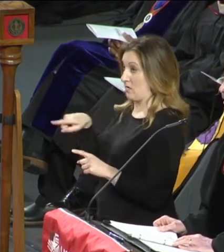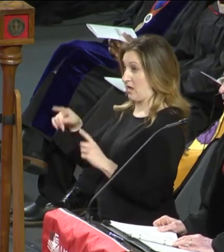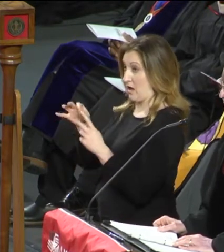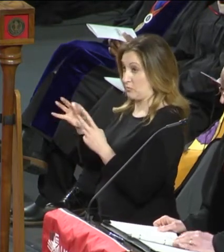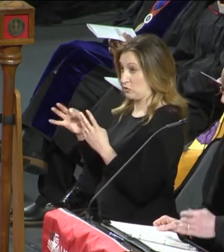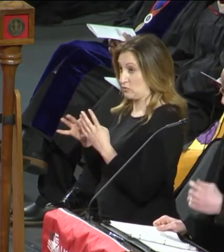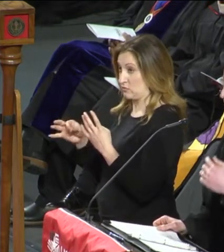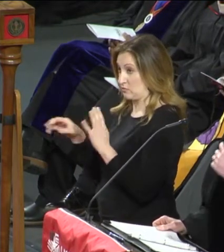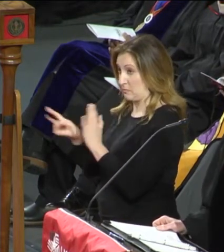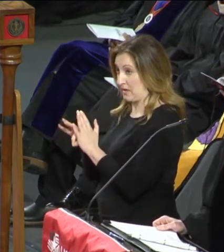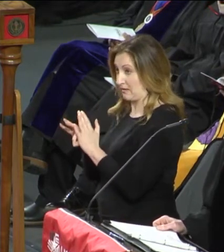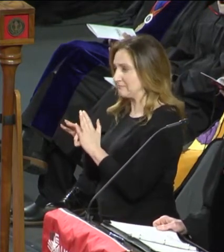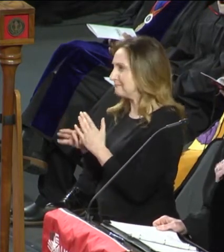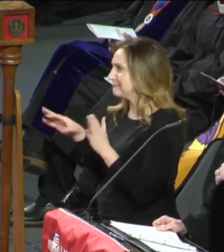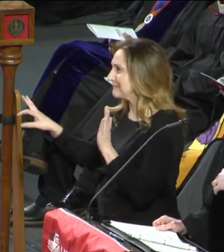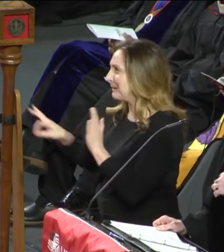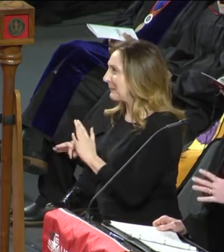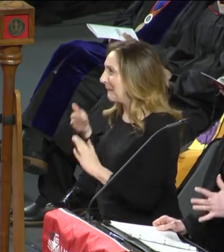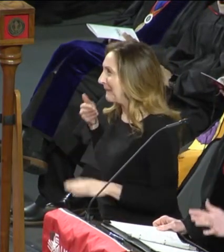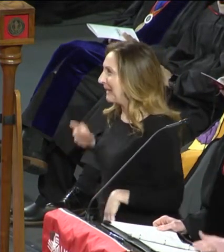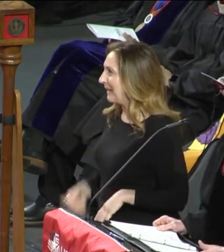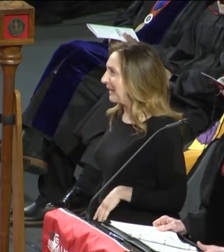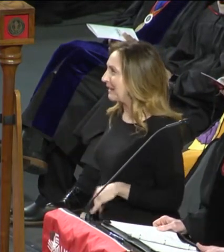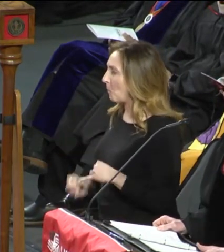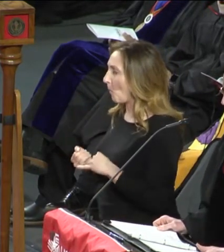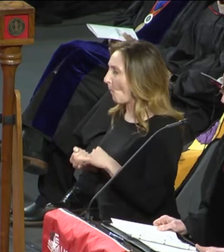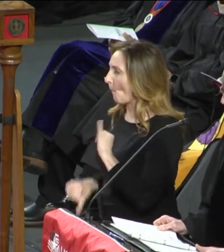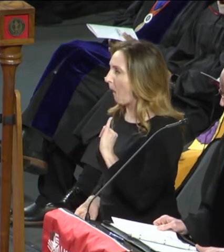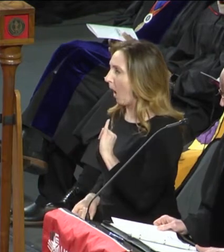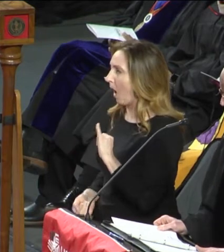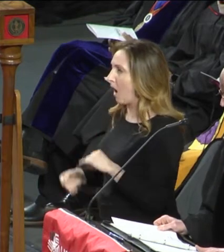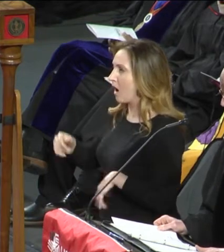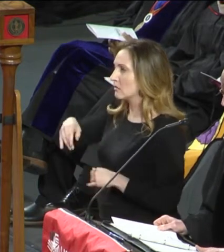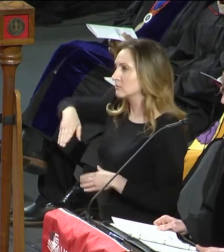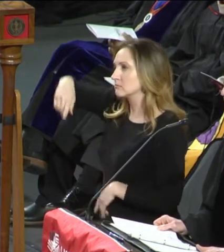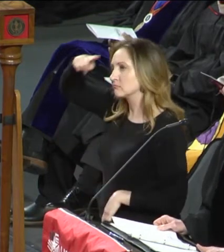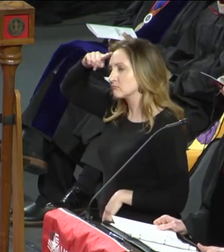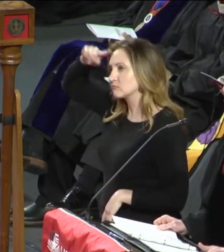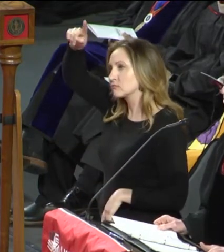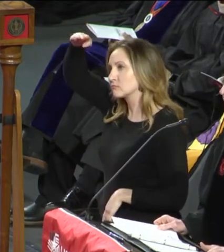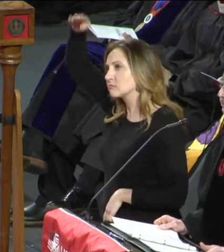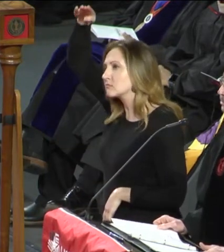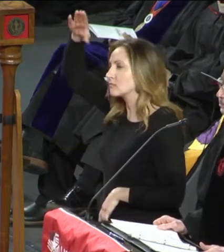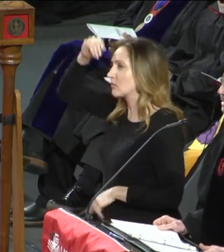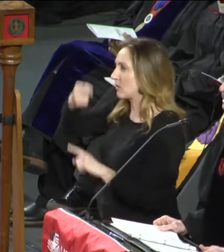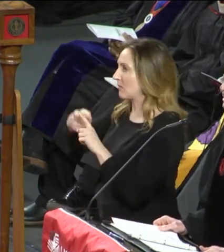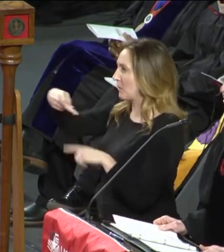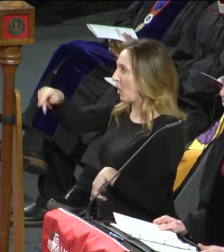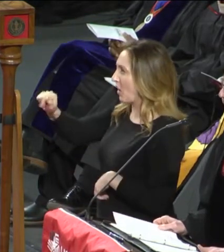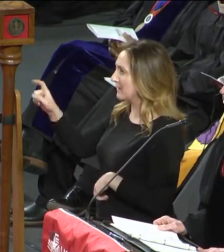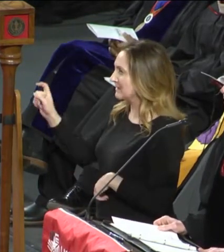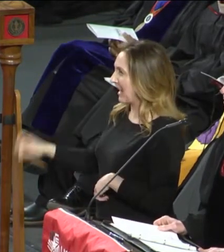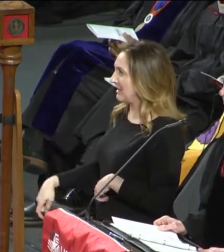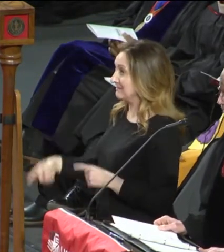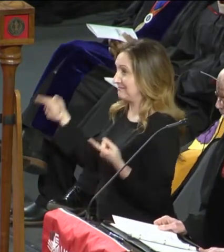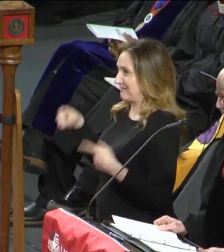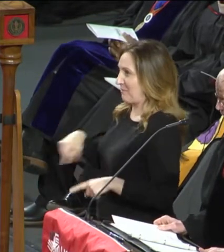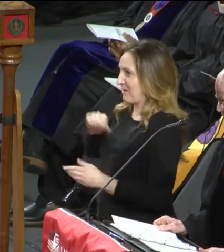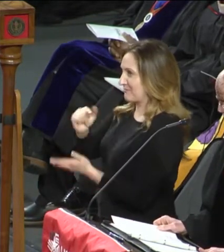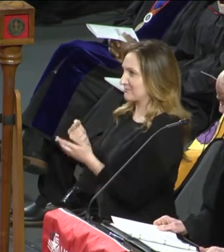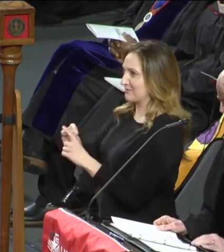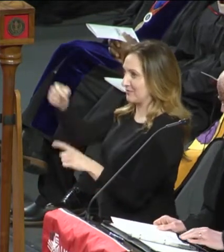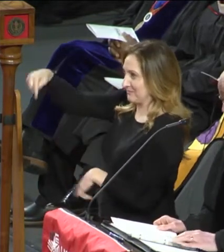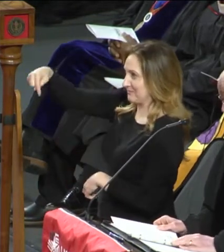they selected this tall, skinny kid from Port Arthur, Texas, who just happened to be a graduate of